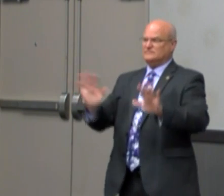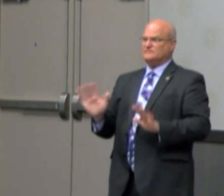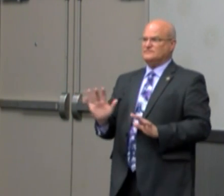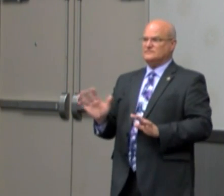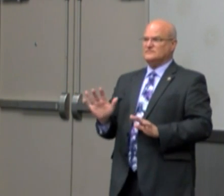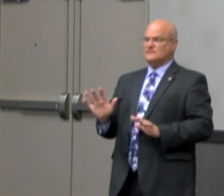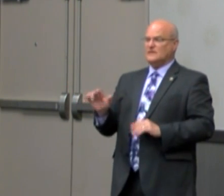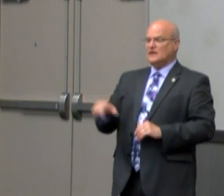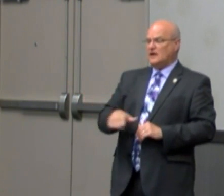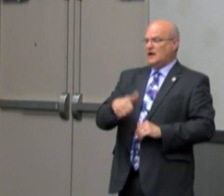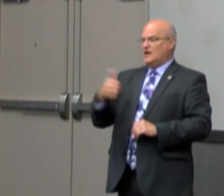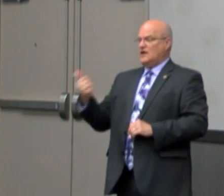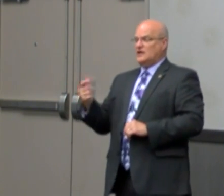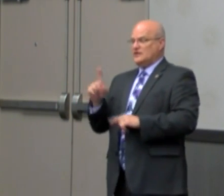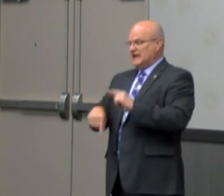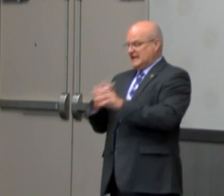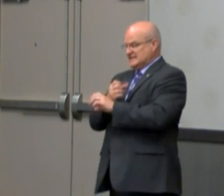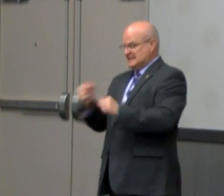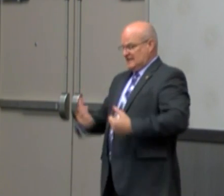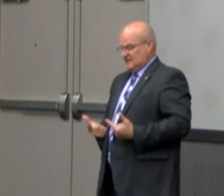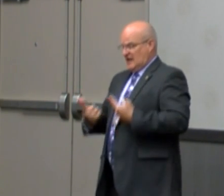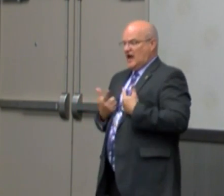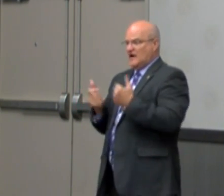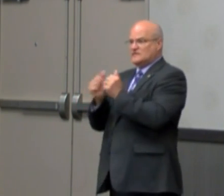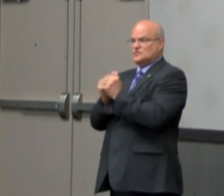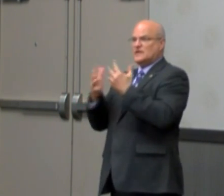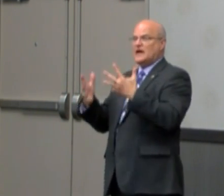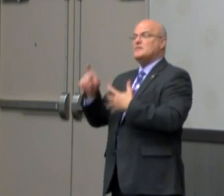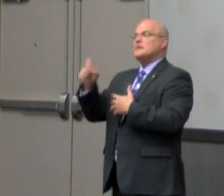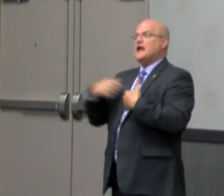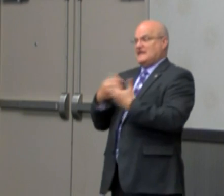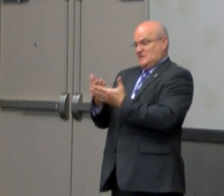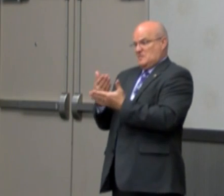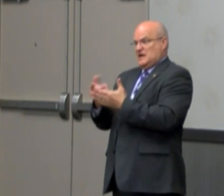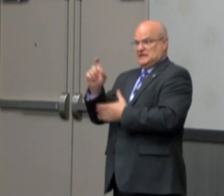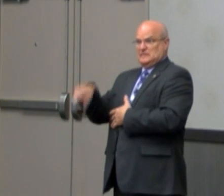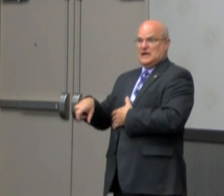On the other hand, you can't save lives without, you got to have some money.